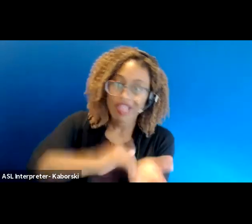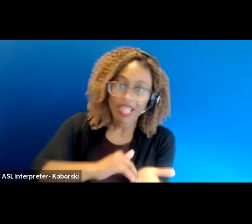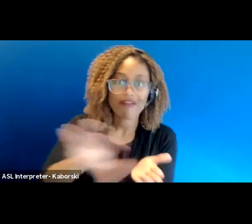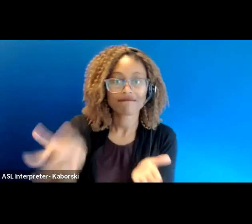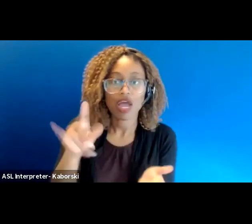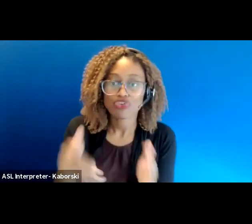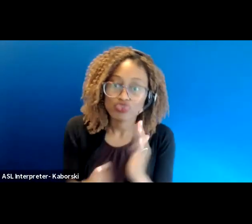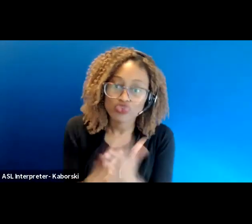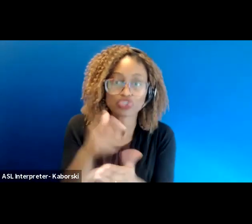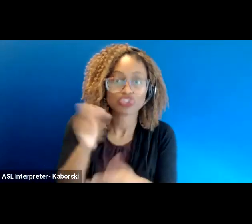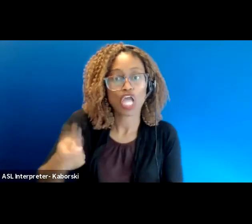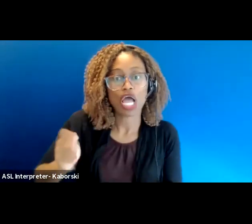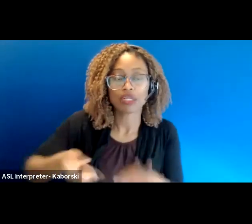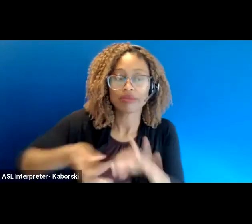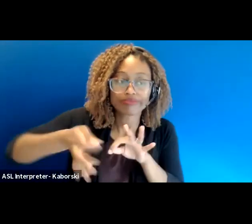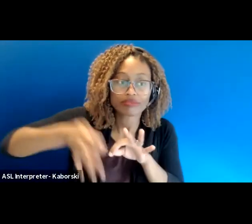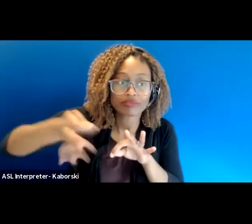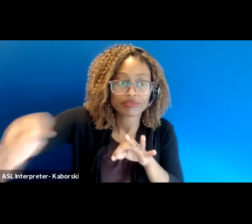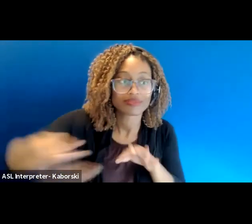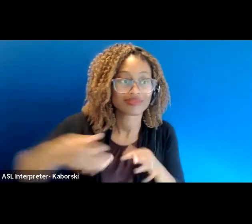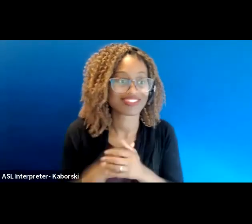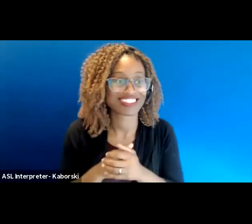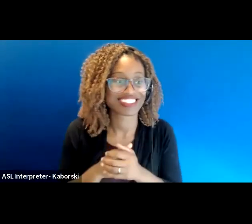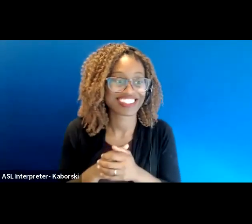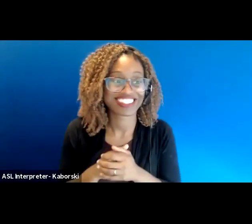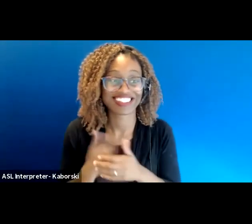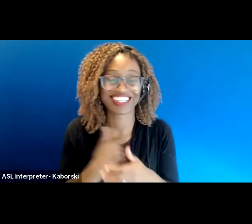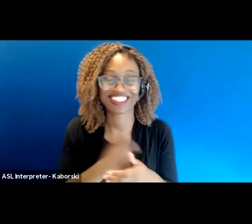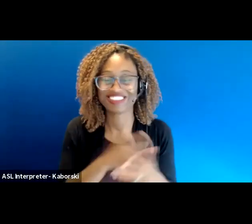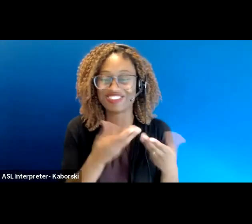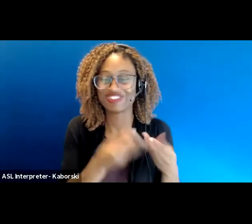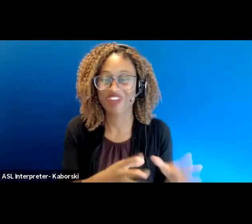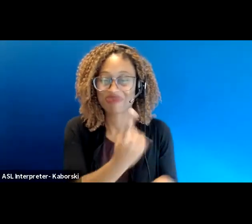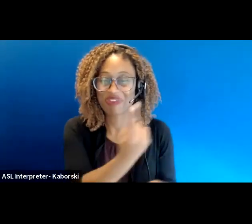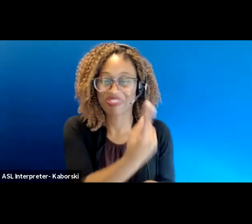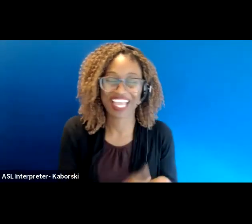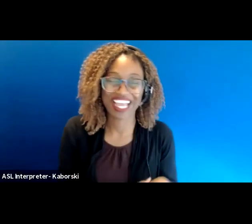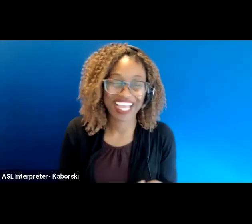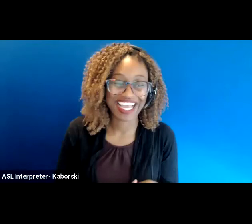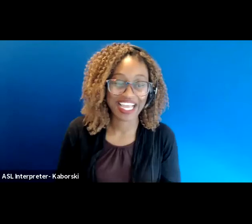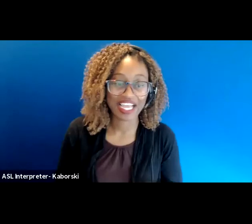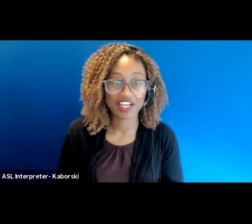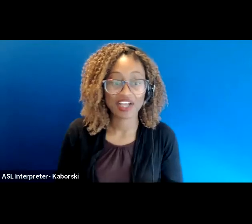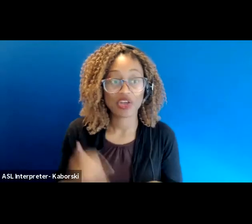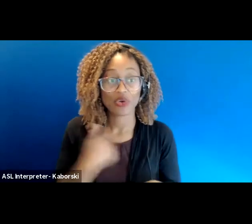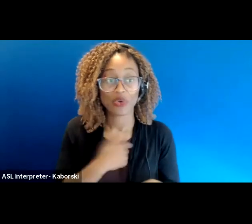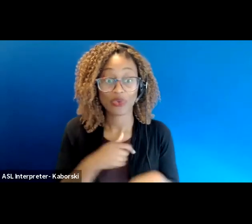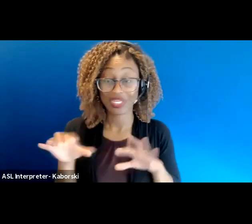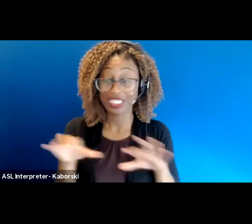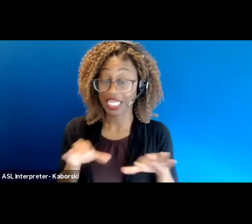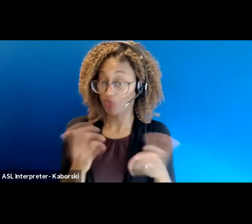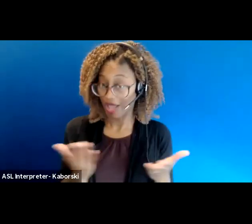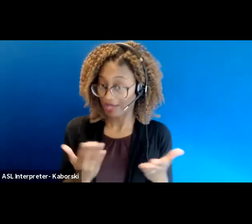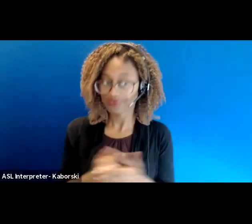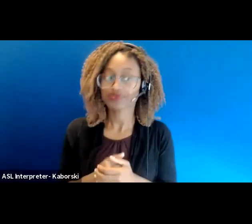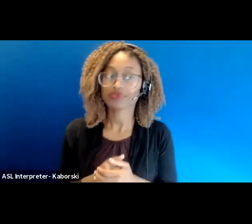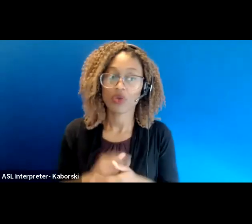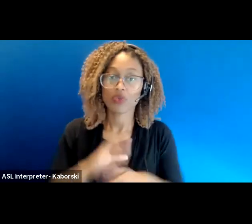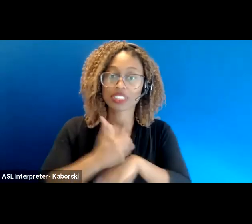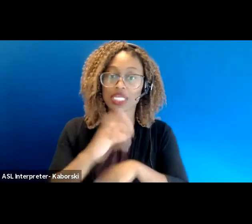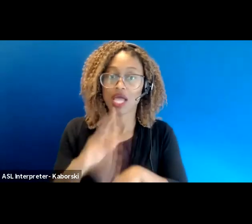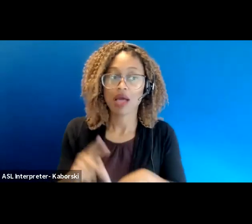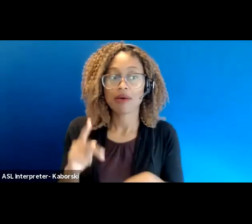So what Us Protecting Us, what we did is we set up press conferences in